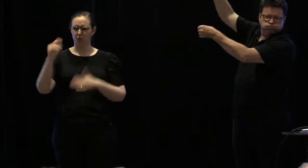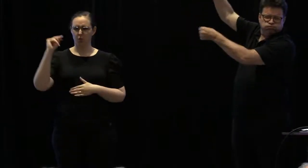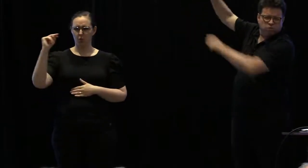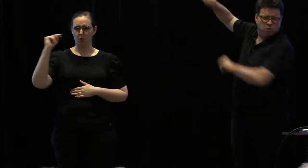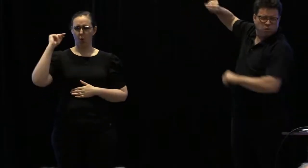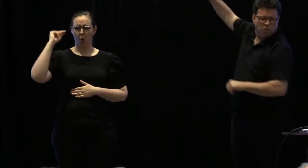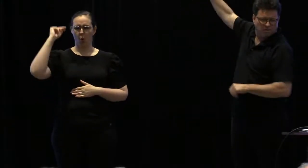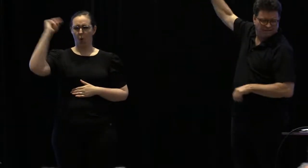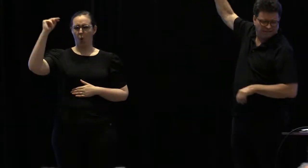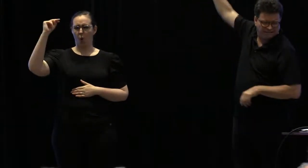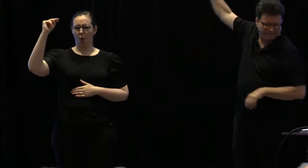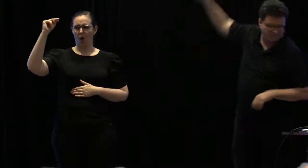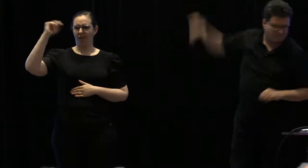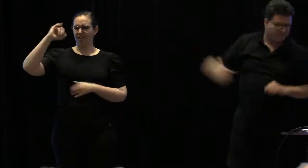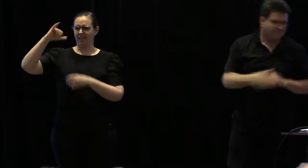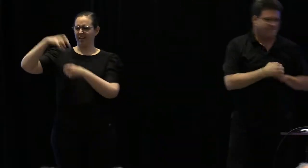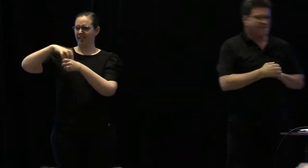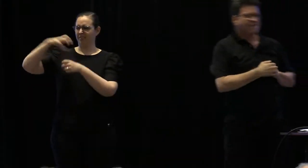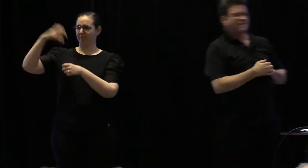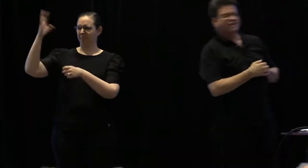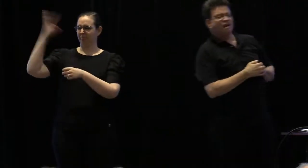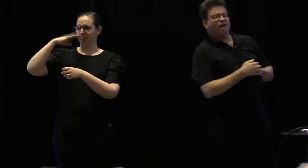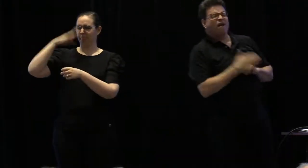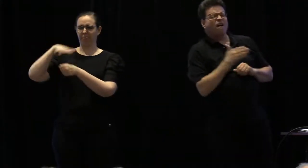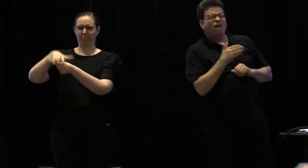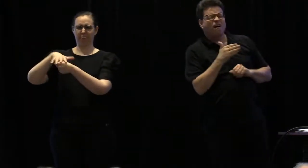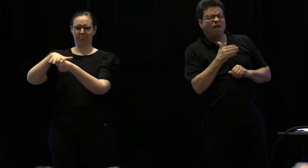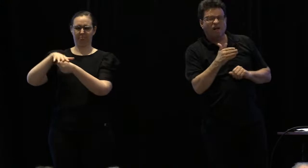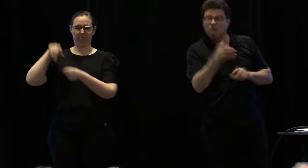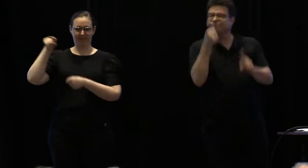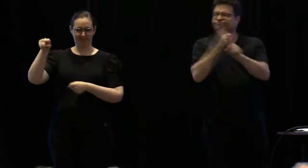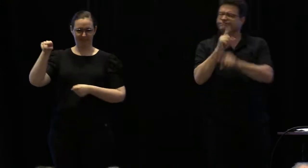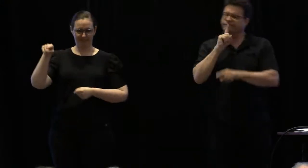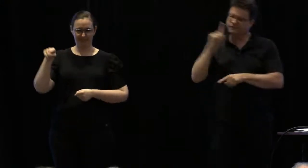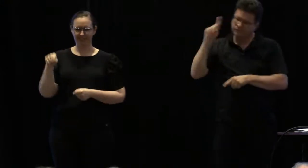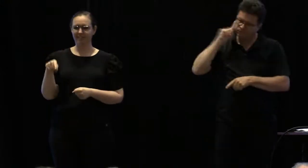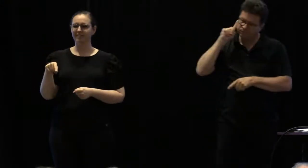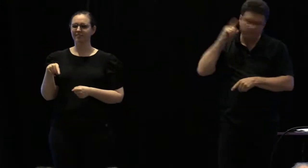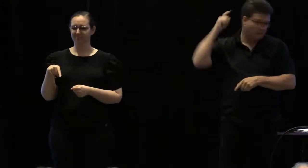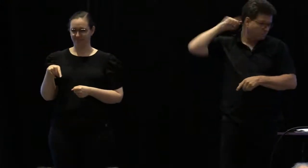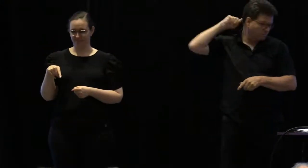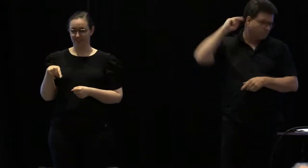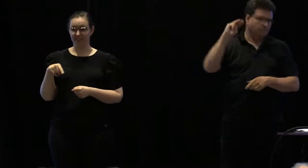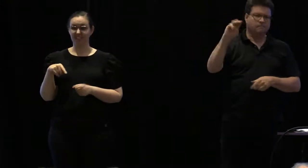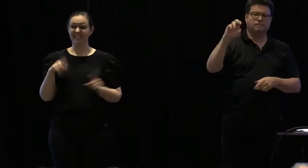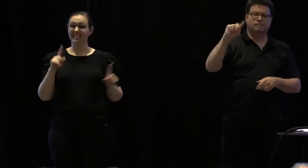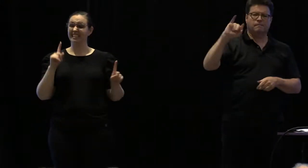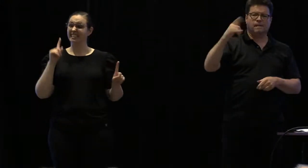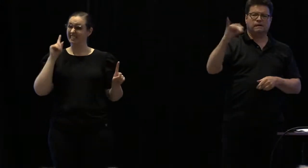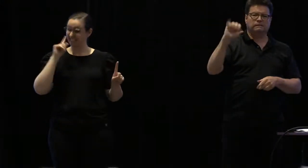It's a small town with lots of mill smells.